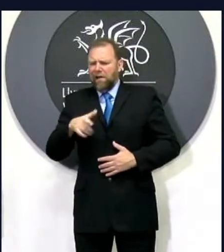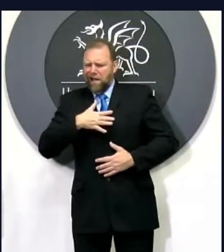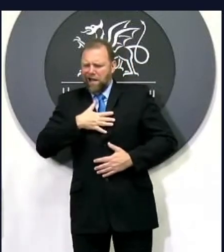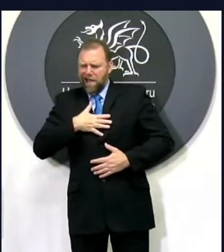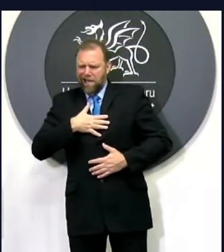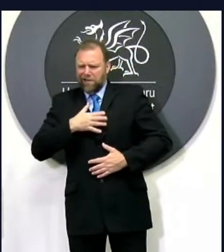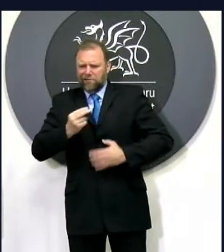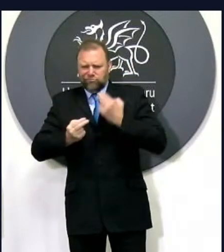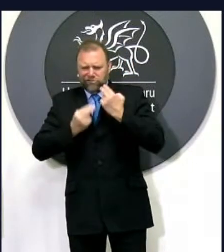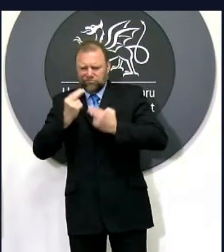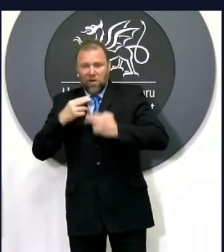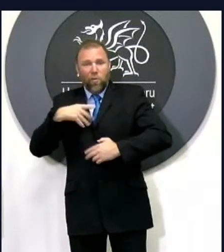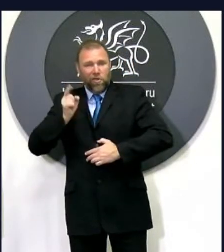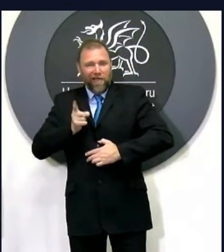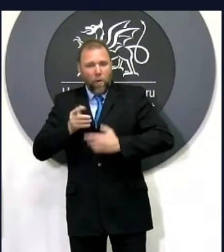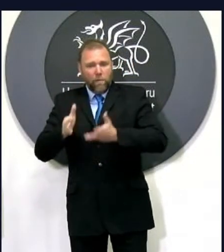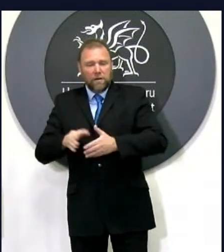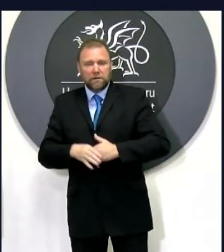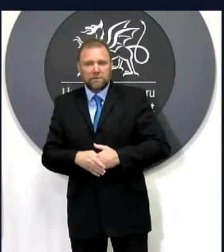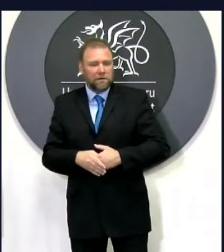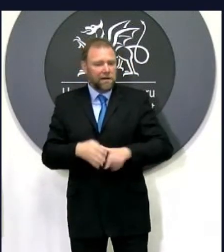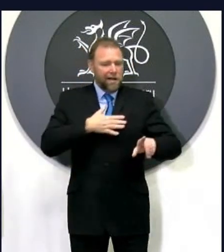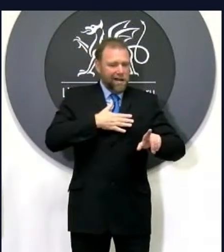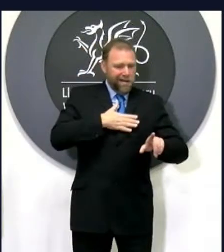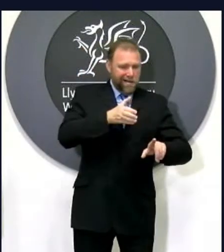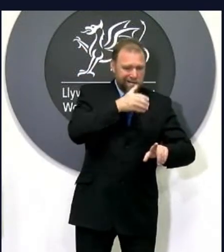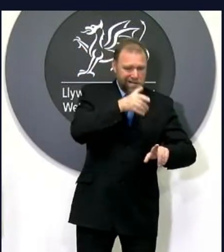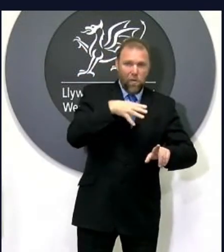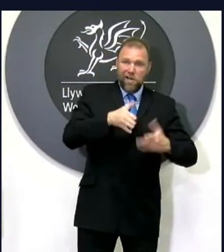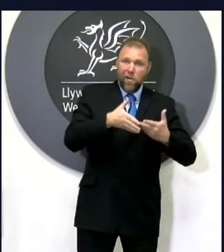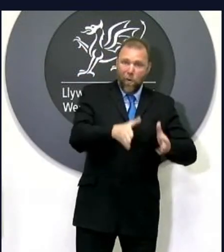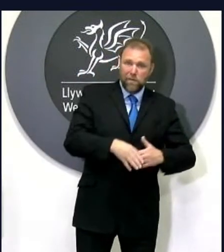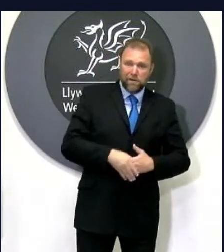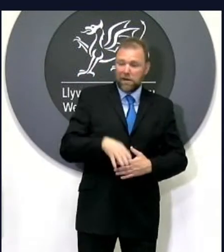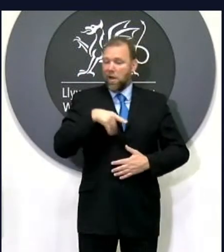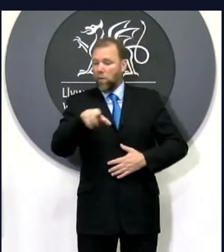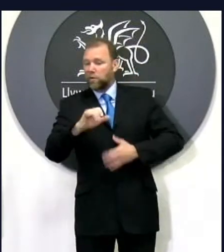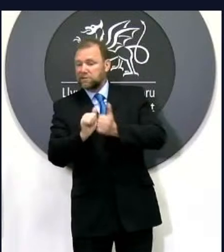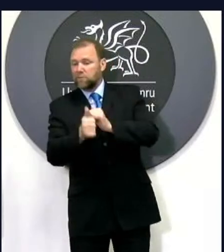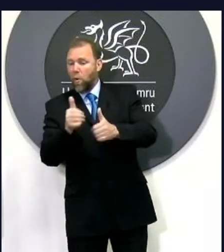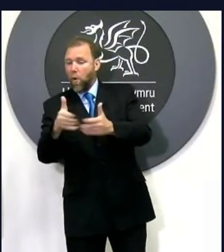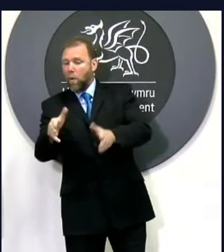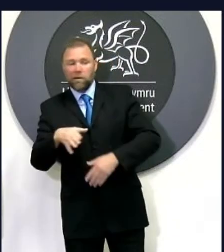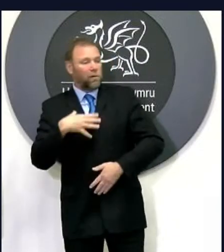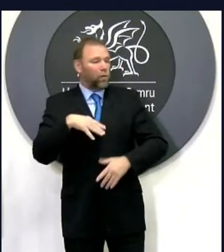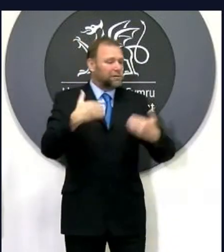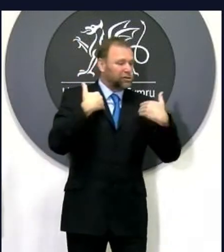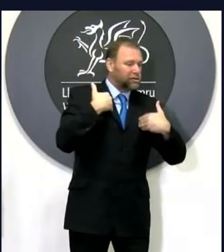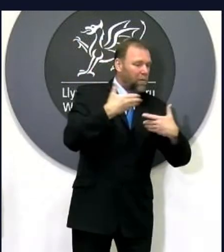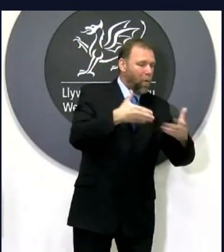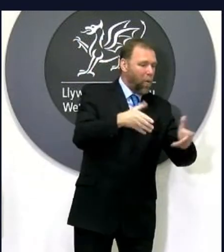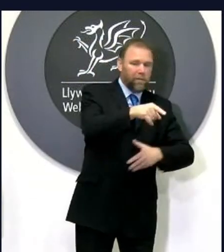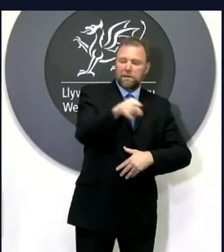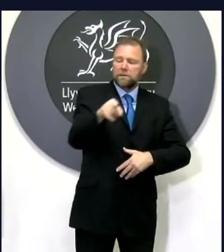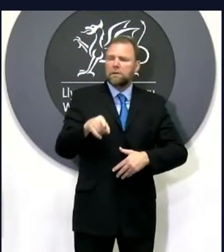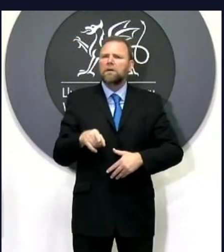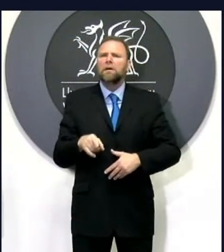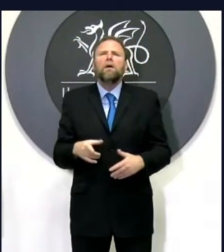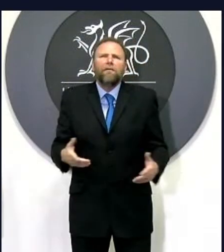earlier. Whether you're focused on sports outdoors, whether you're focused on gyms, whether you're focused on